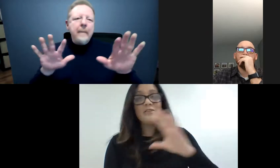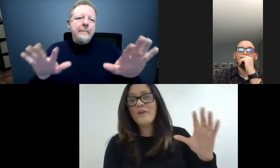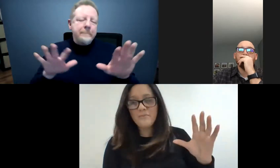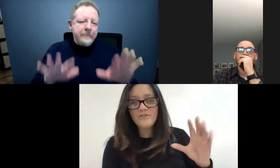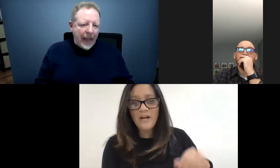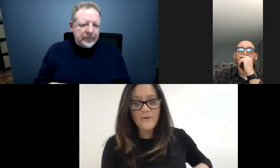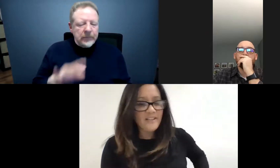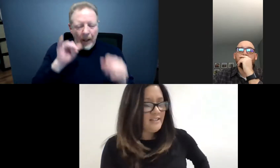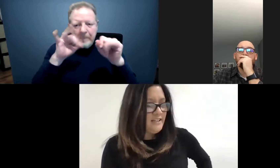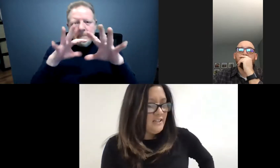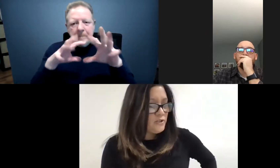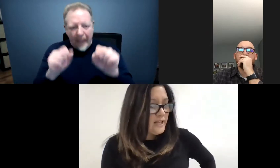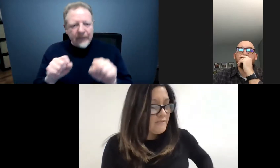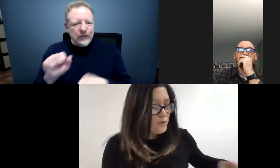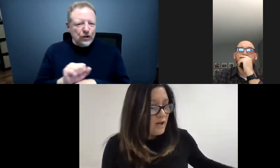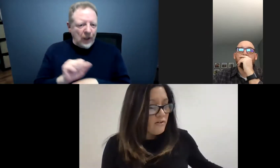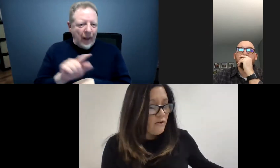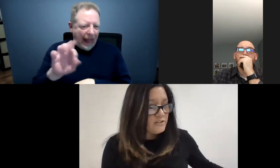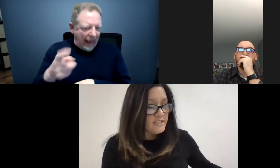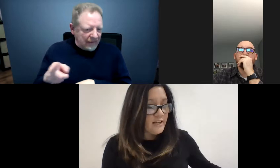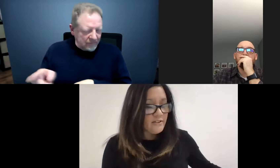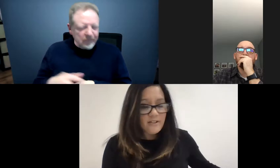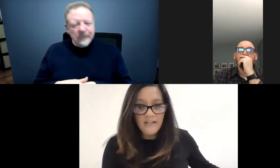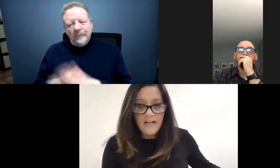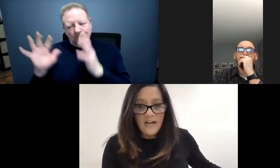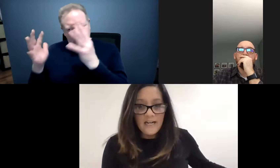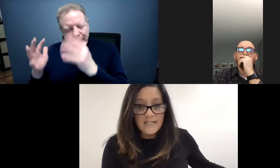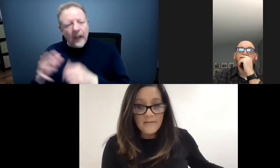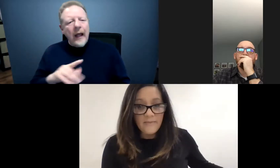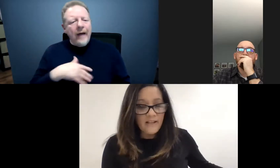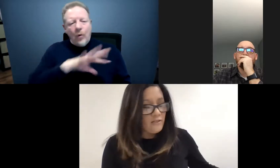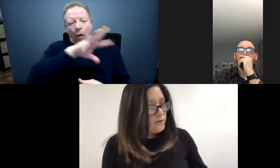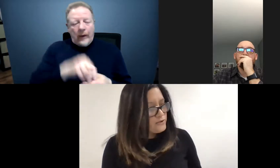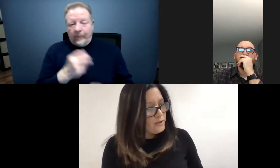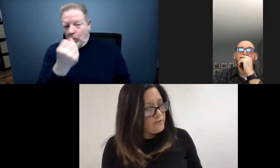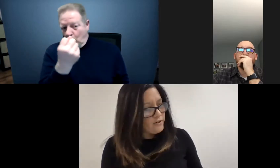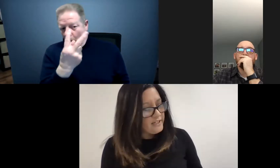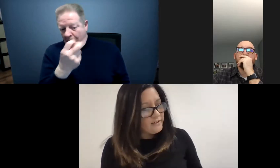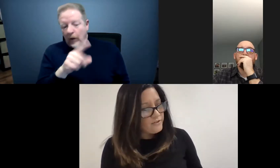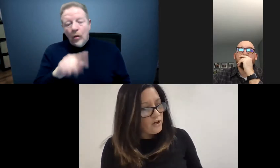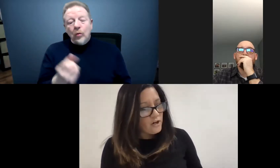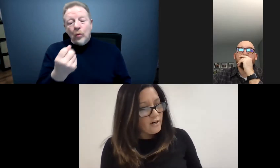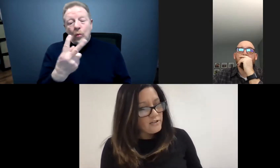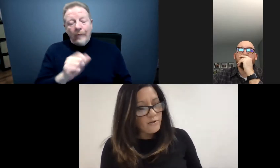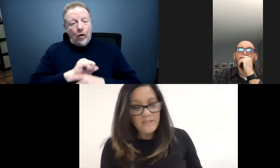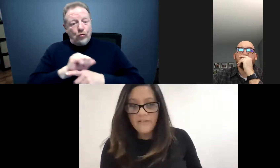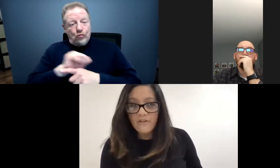incredible job with it. So we have 12 altogether. And those 12 trainings are Intro to Deaf Culture